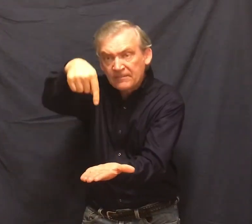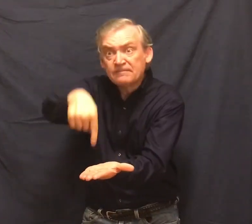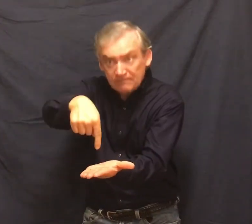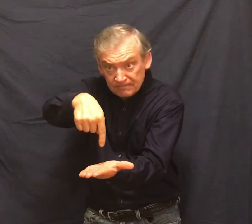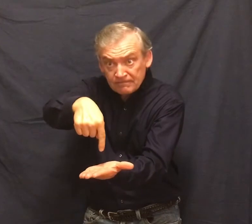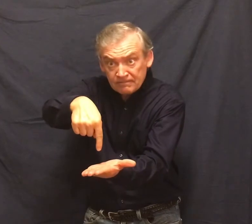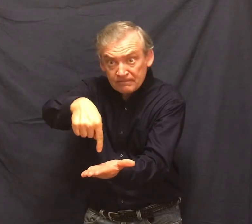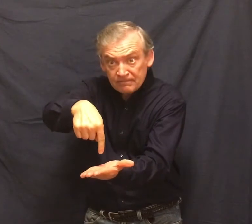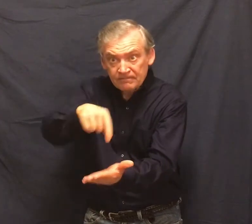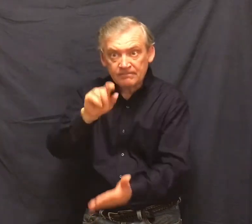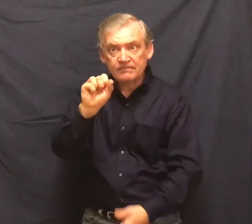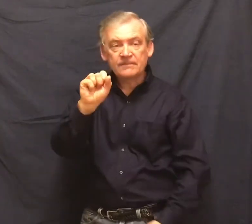Slim bent over it.